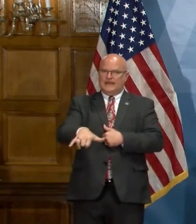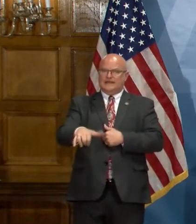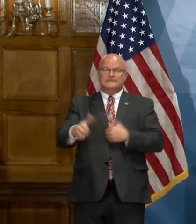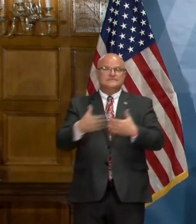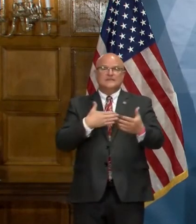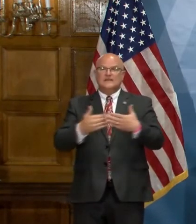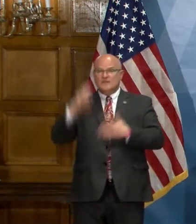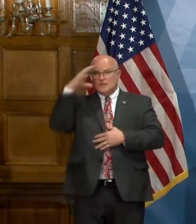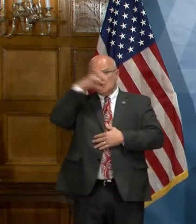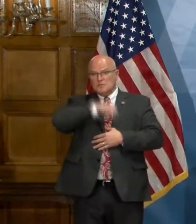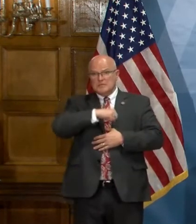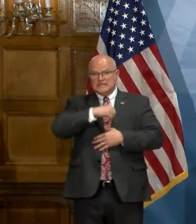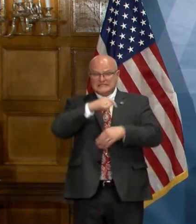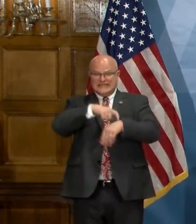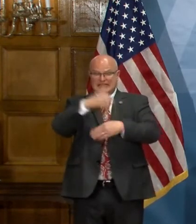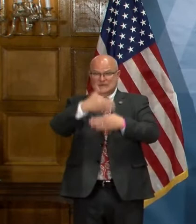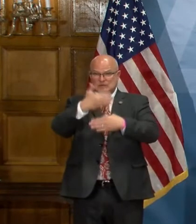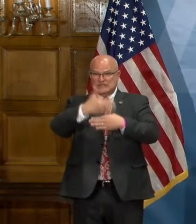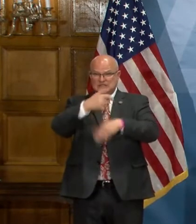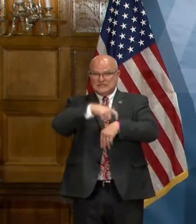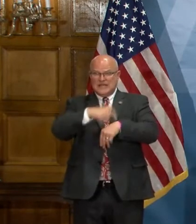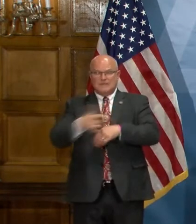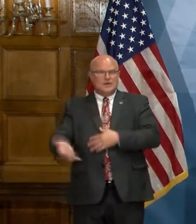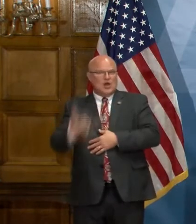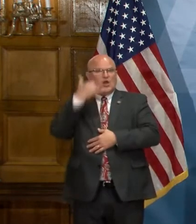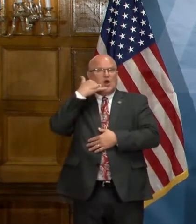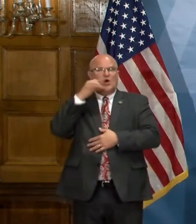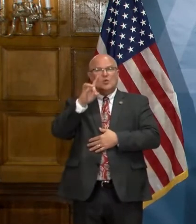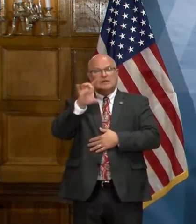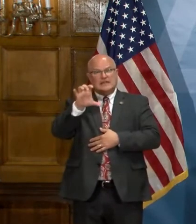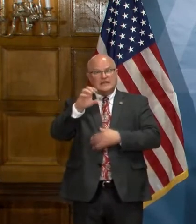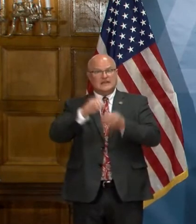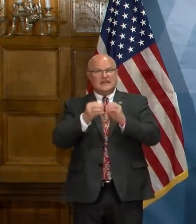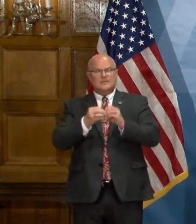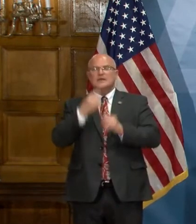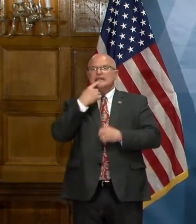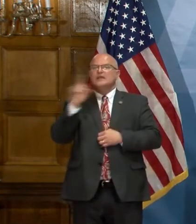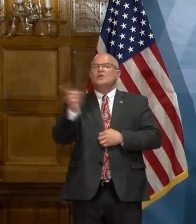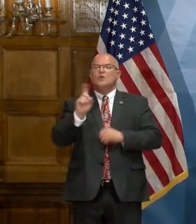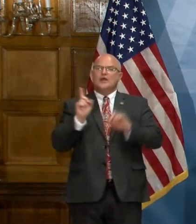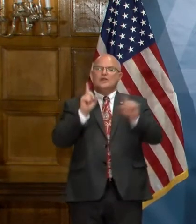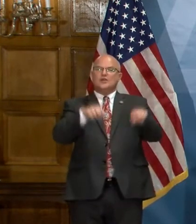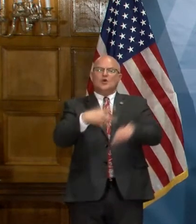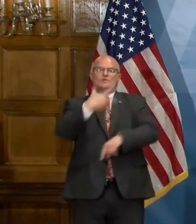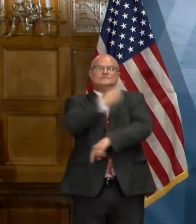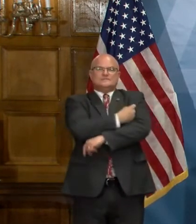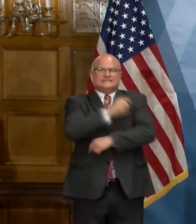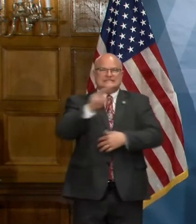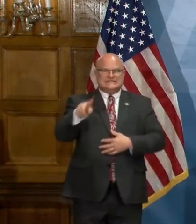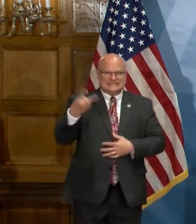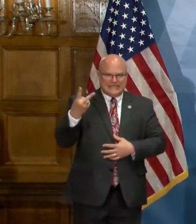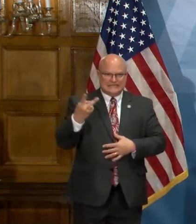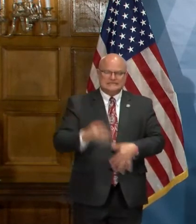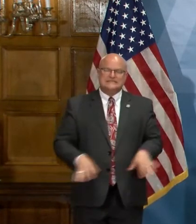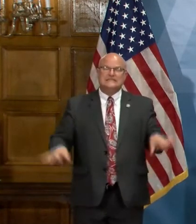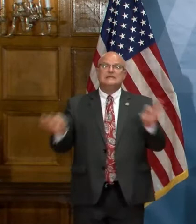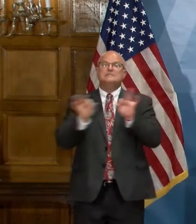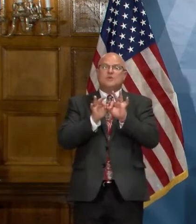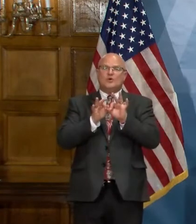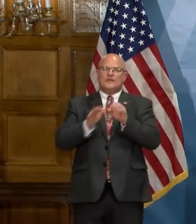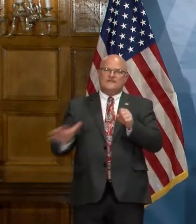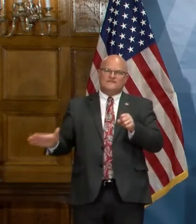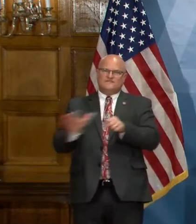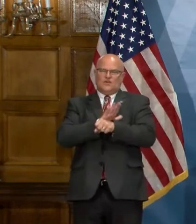even if you miss your window, you can call the 1-800 number and we can tell you where to go to get that second dose. It's very important that you